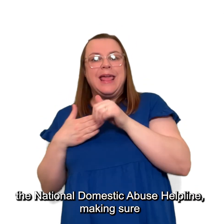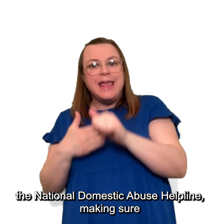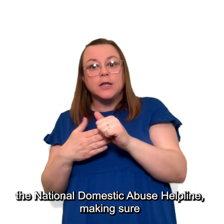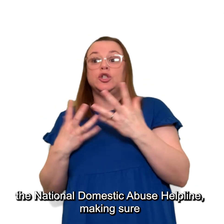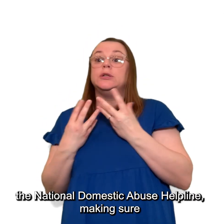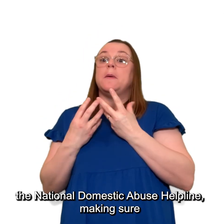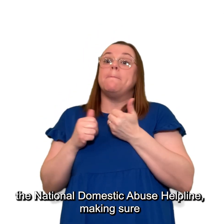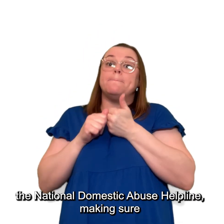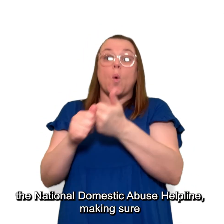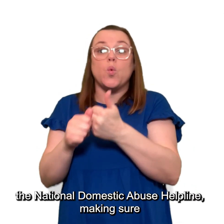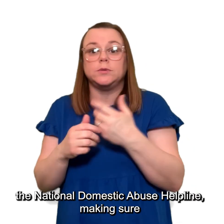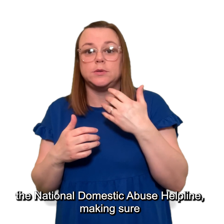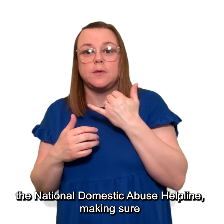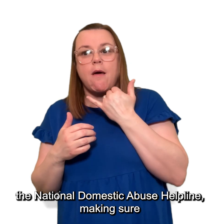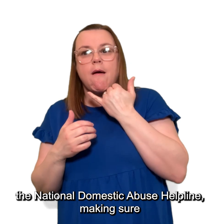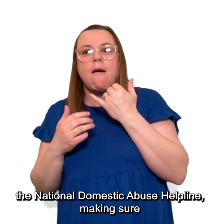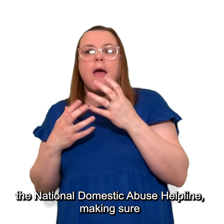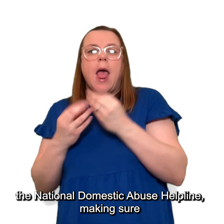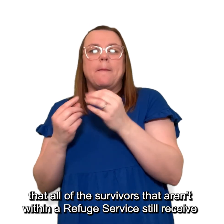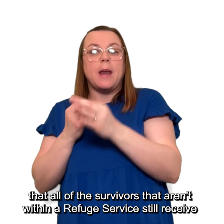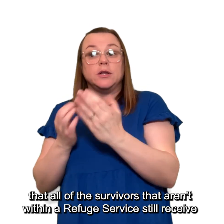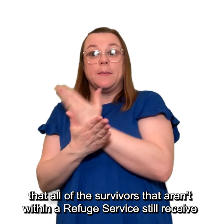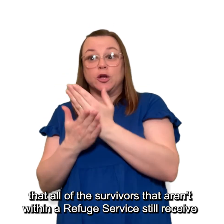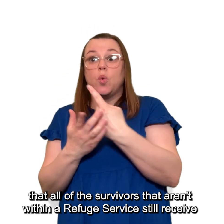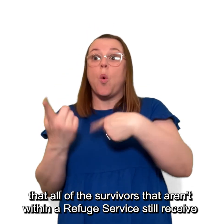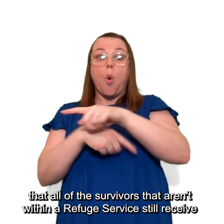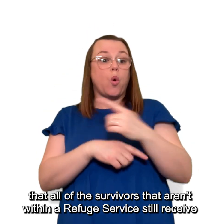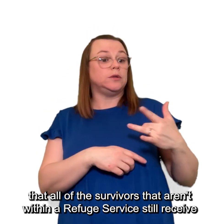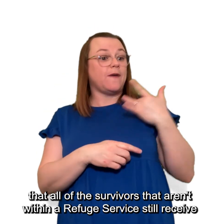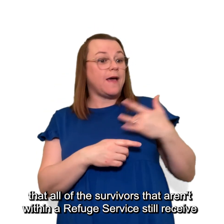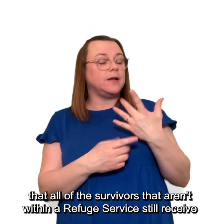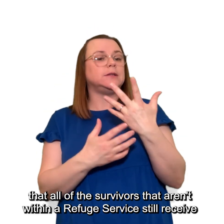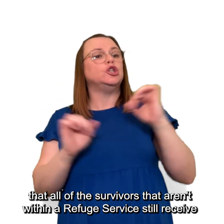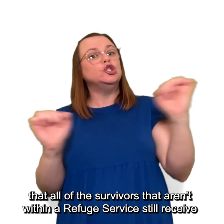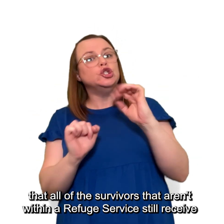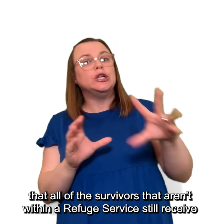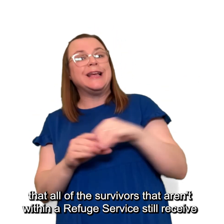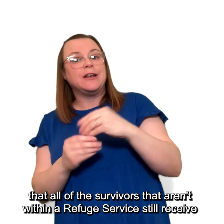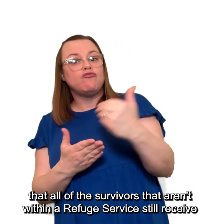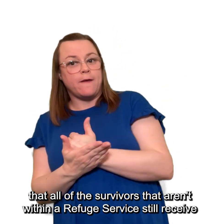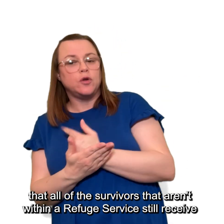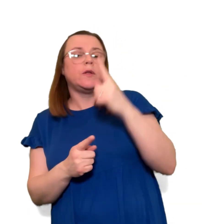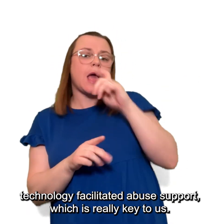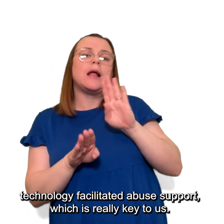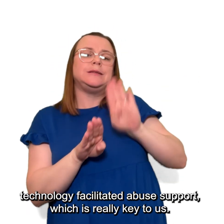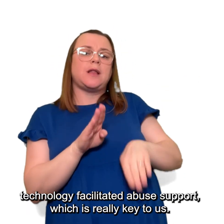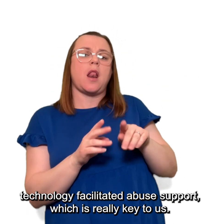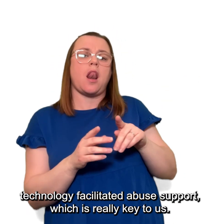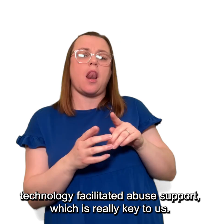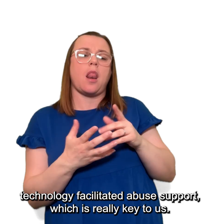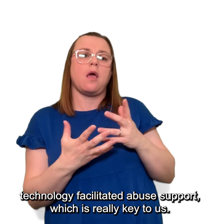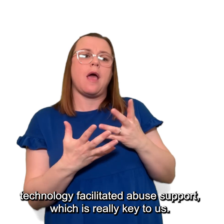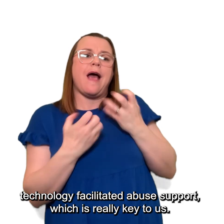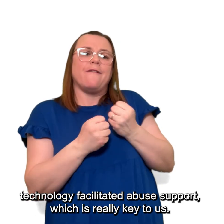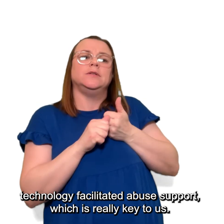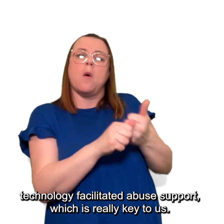supports the National Domestic Abuse Helpline, making sure that all of the survivors that aren't within a Refuge service still receive technology